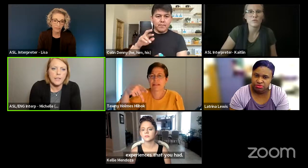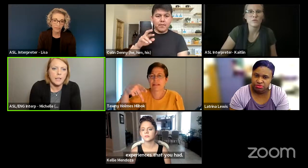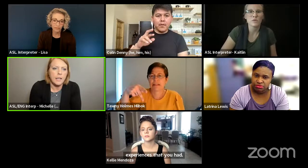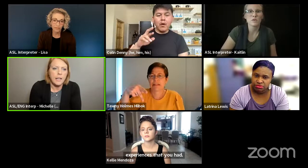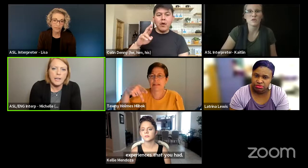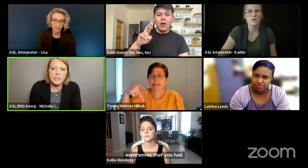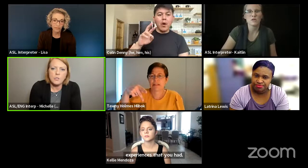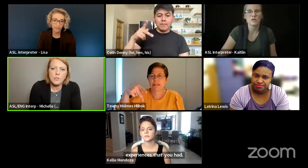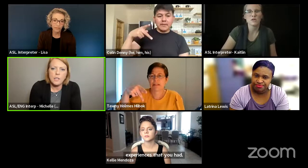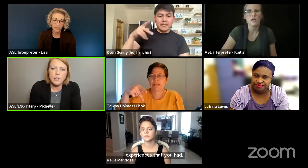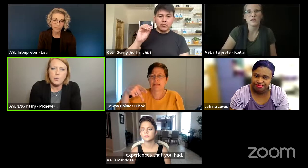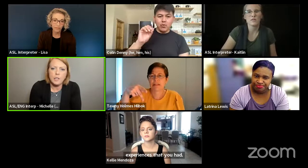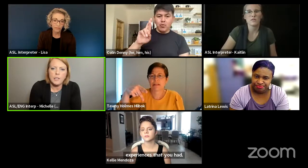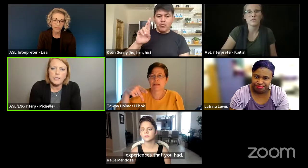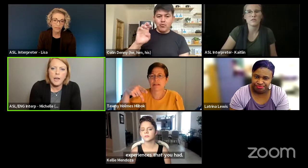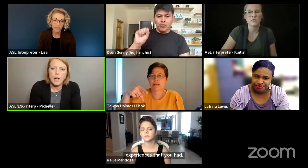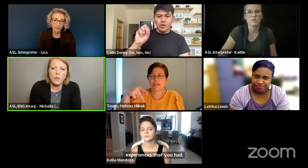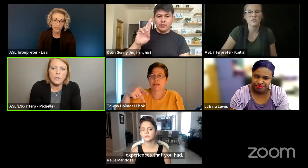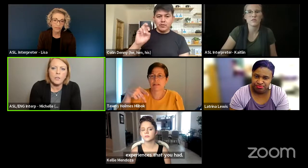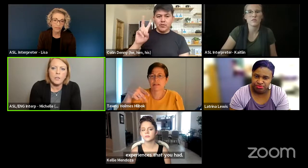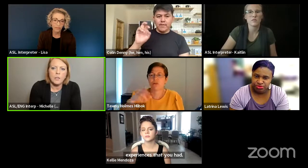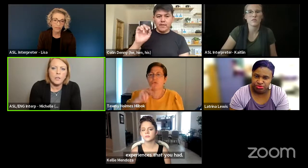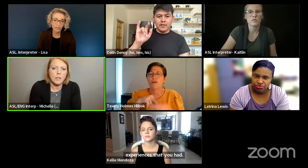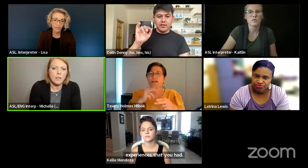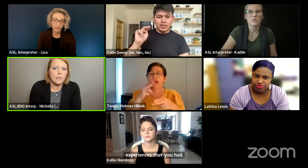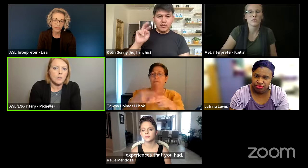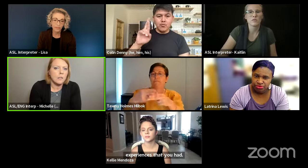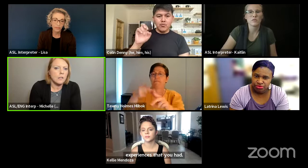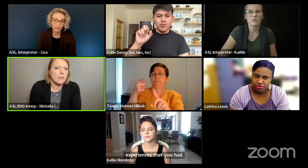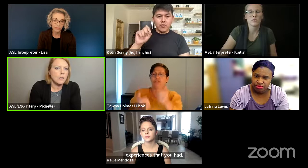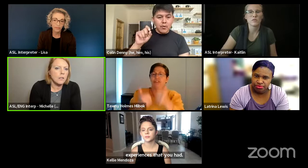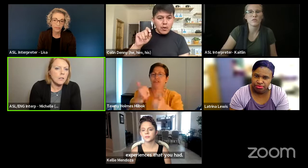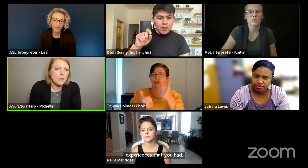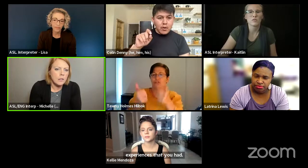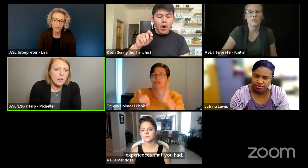were raised on. And did you say you were in a town?